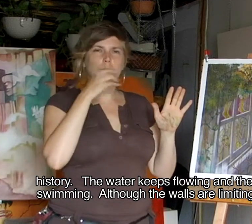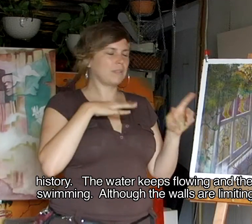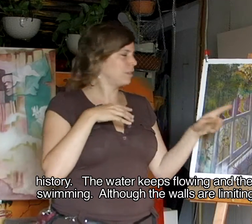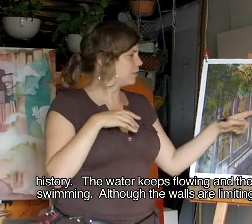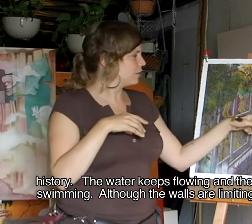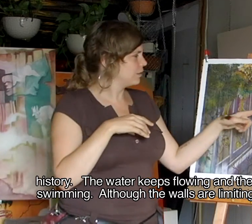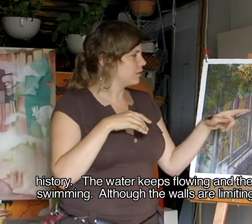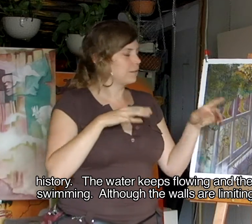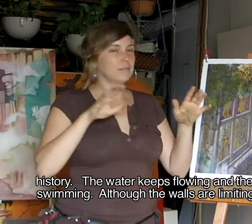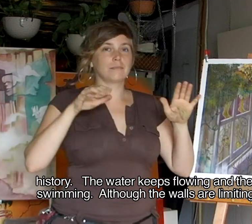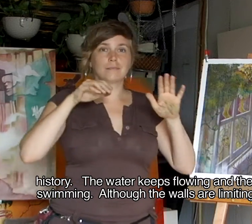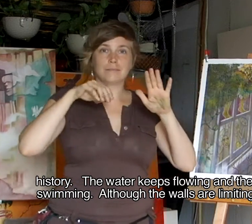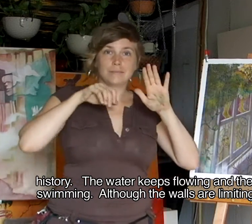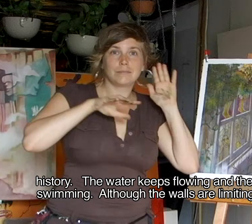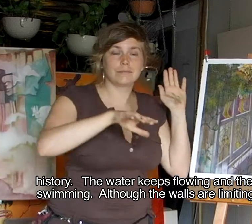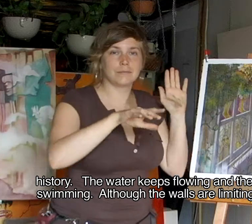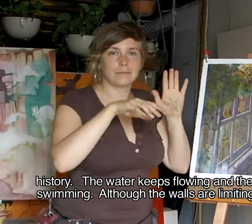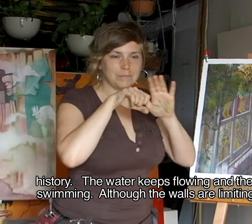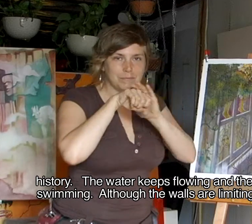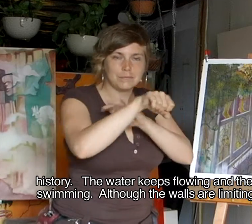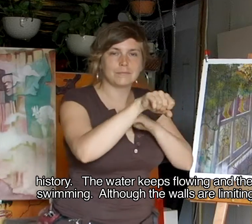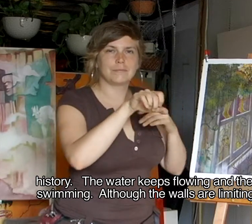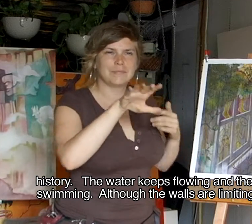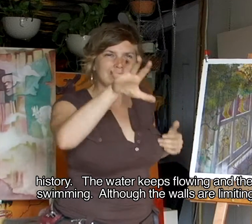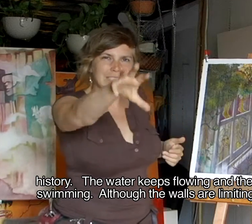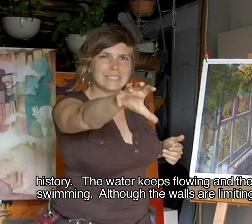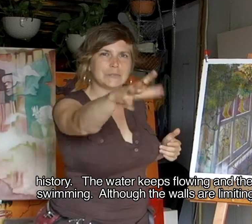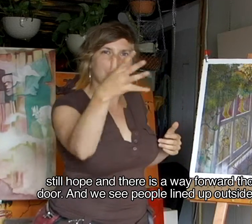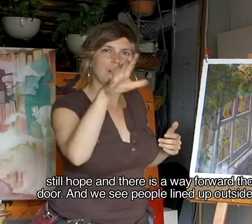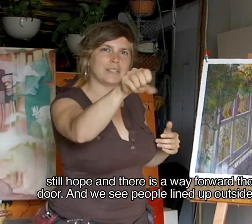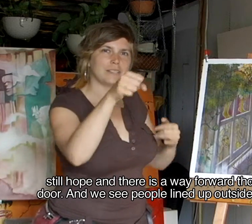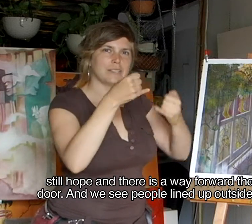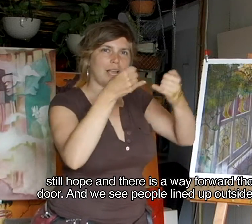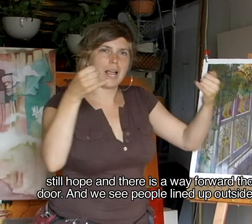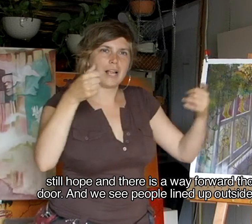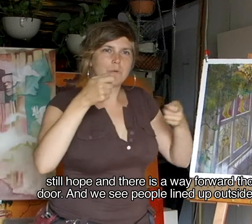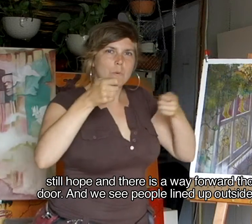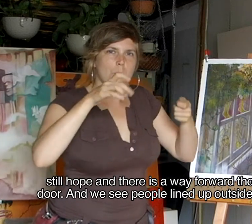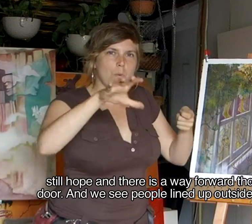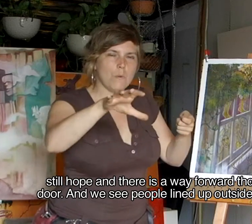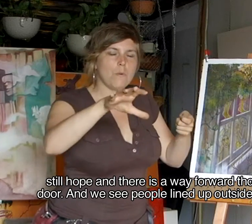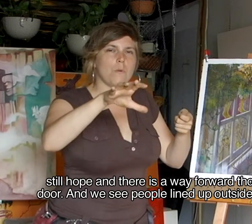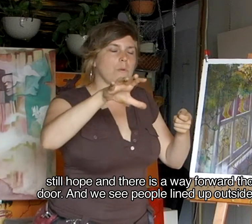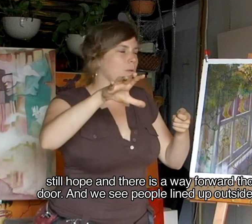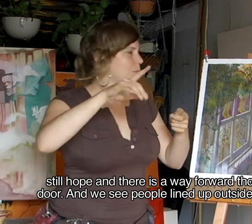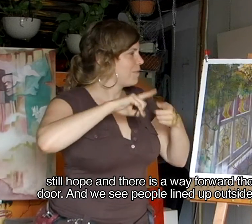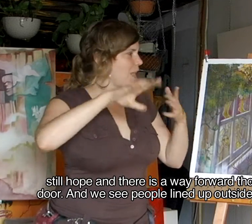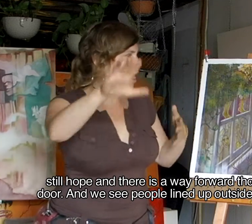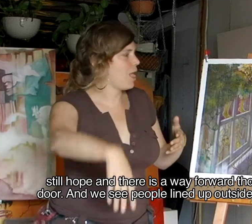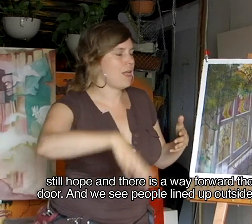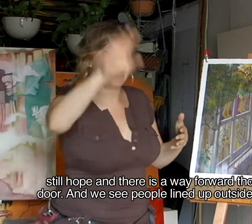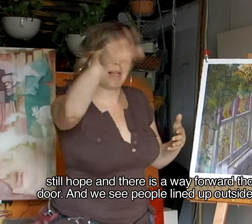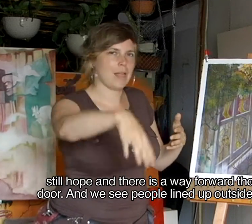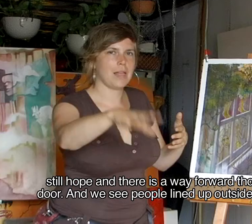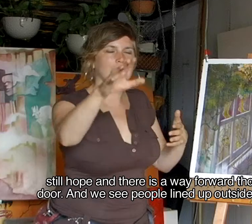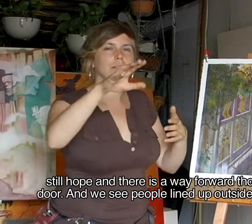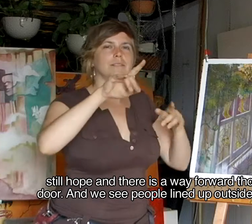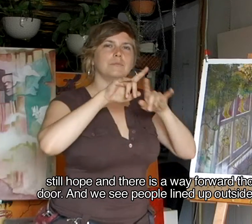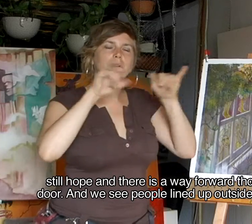each other through their vibrations and echoes and move together as a collective. Fish have been on